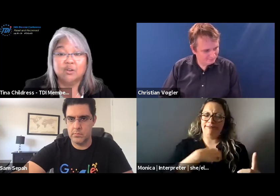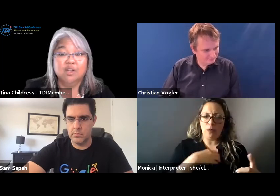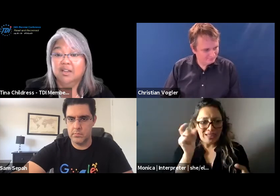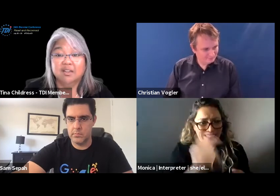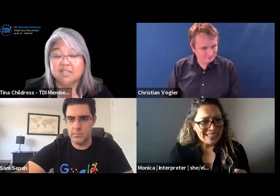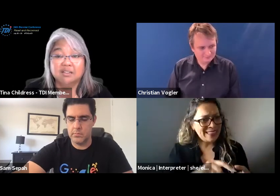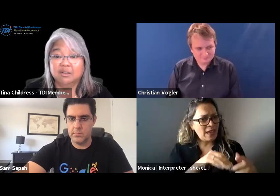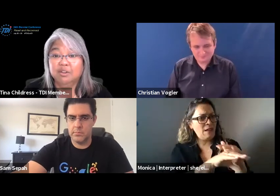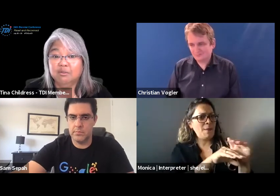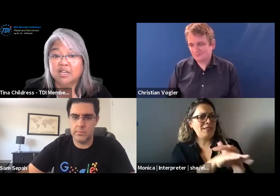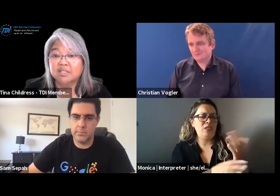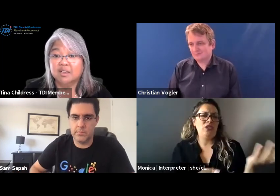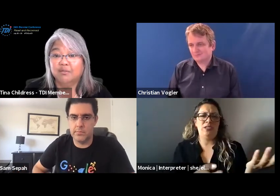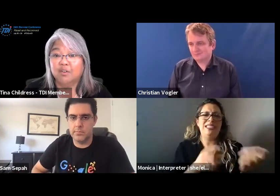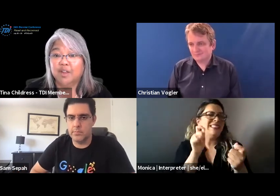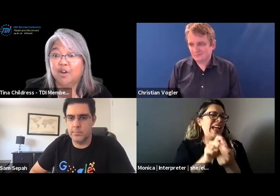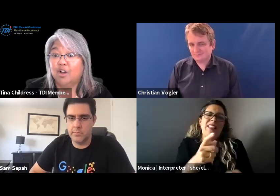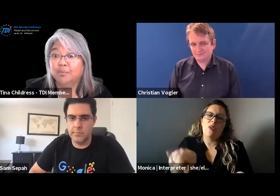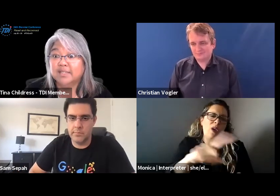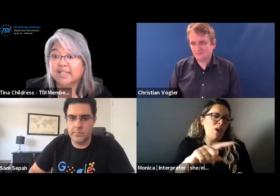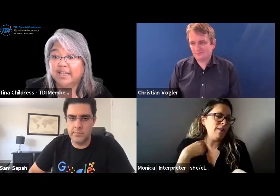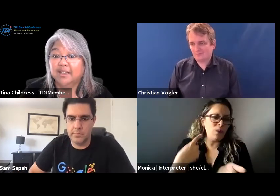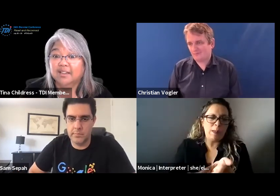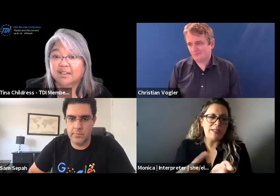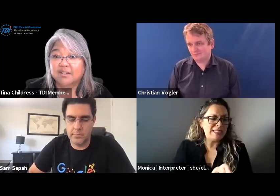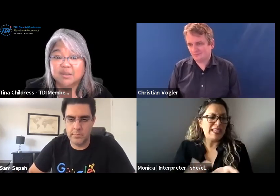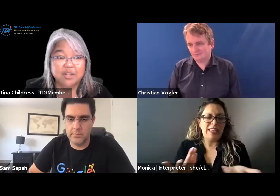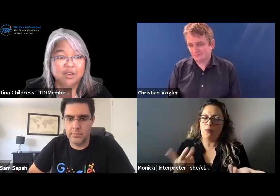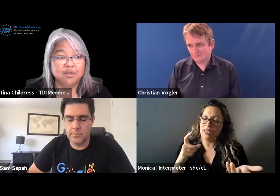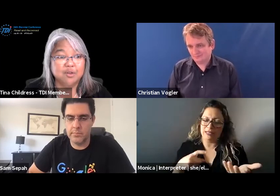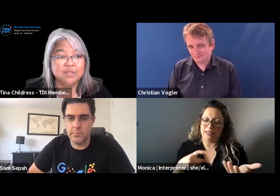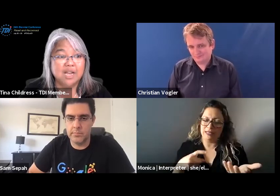So exactly what you guys have all been saying. So thank you for those